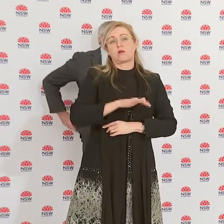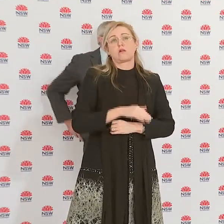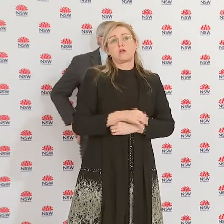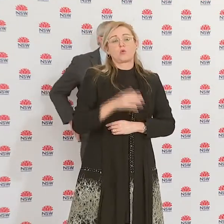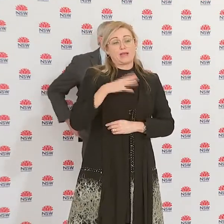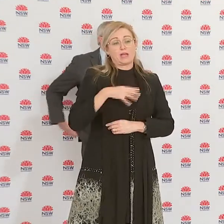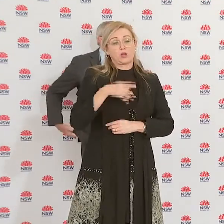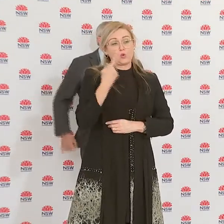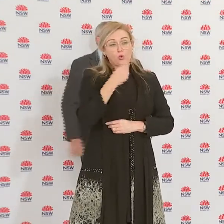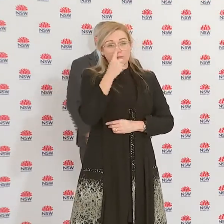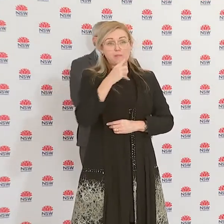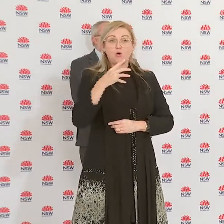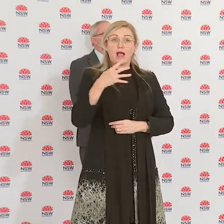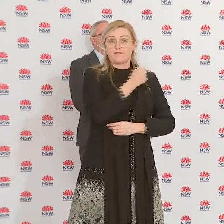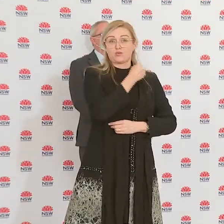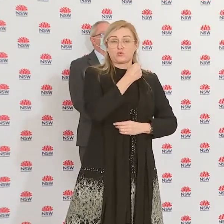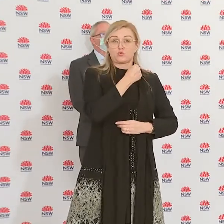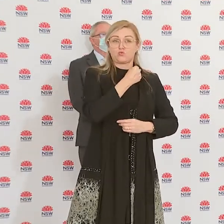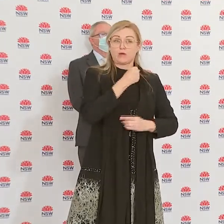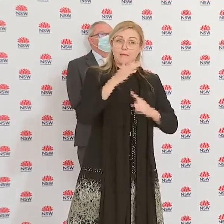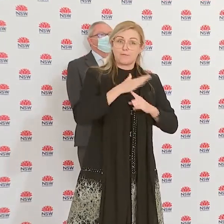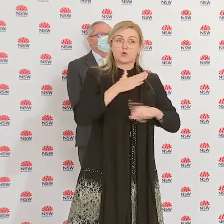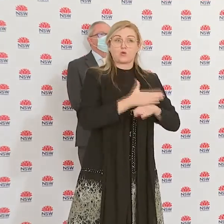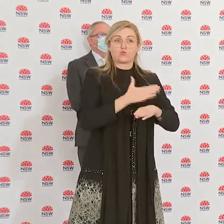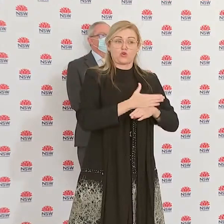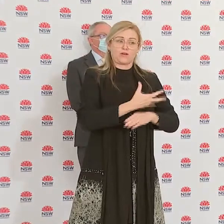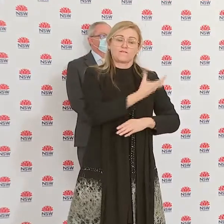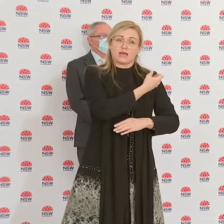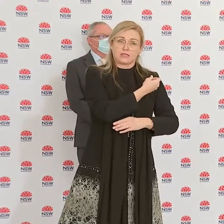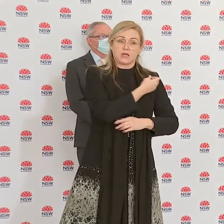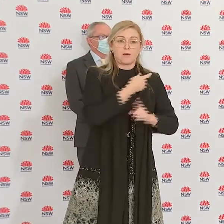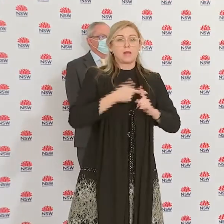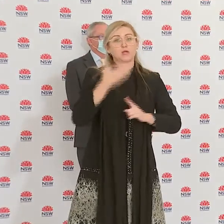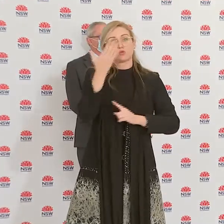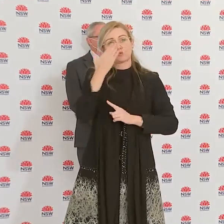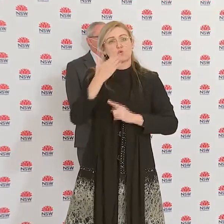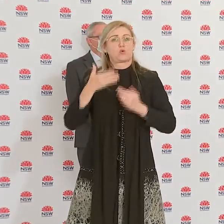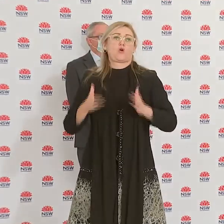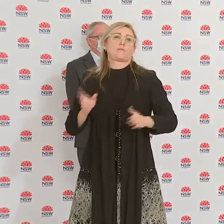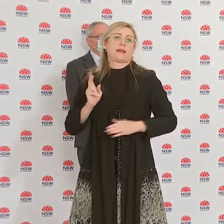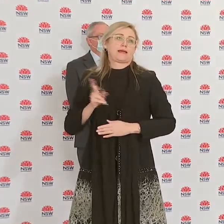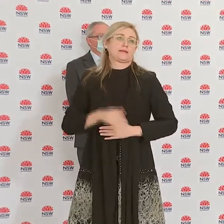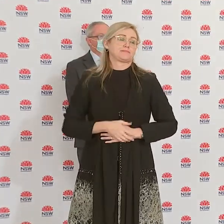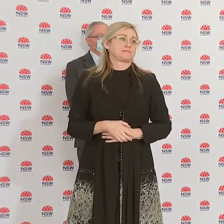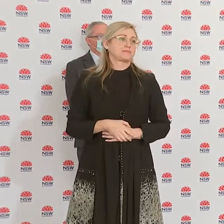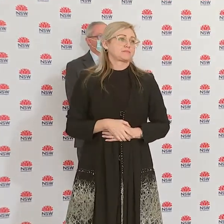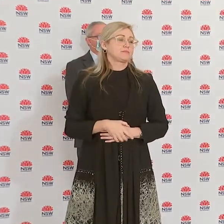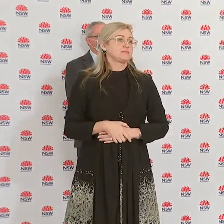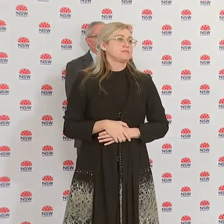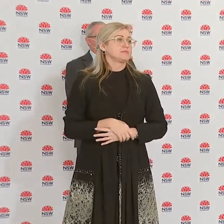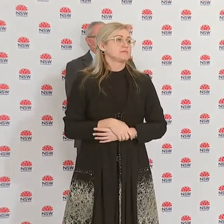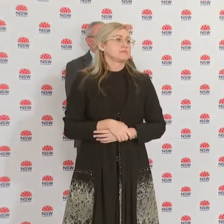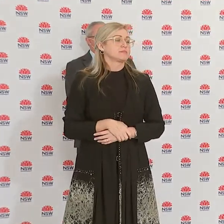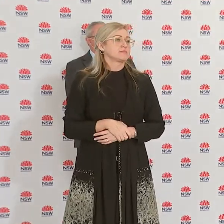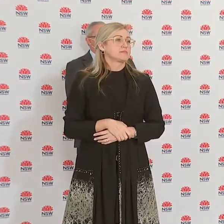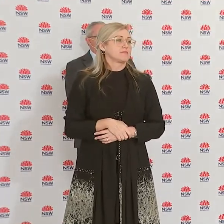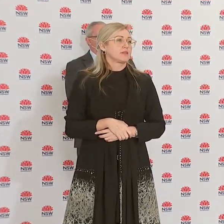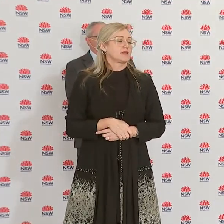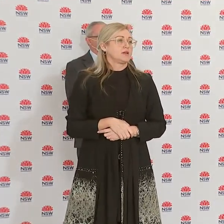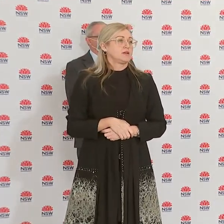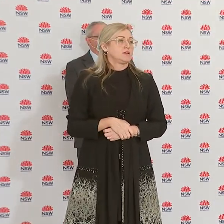getting vaccinated, that will give us greater confidence in how we ease restrictions moving forward. The issue is, though, whether venues in New South Wales should be allowed